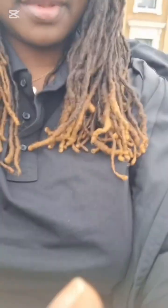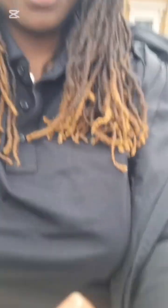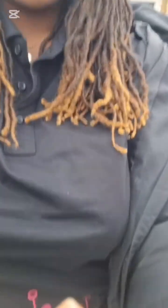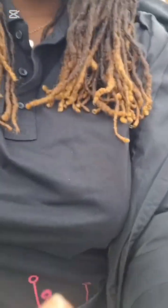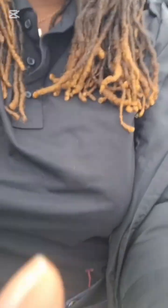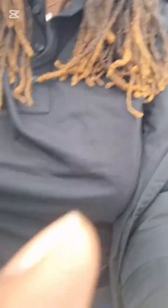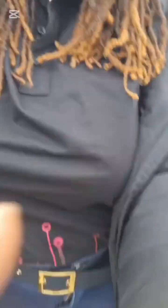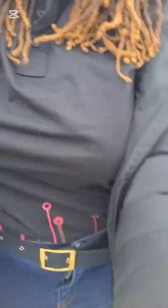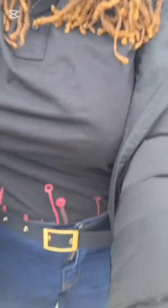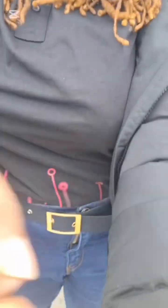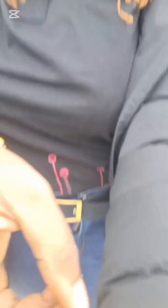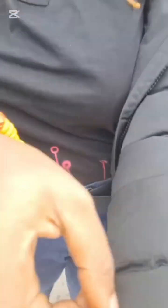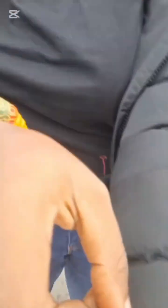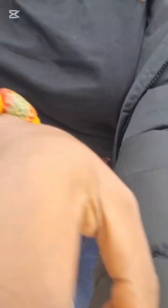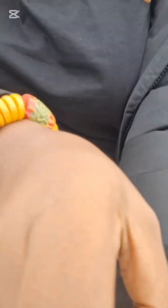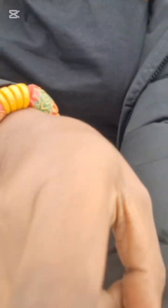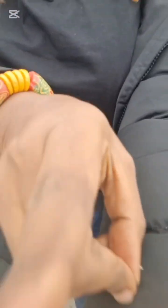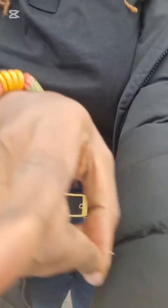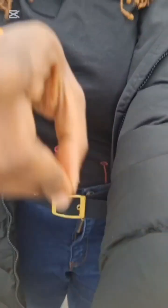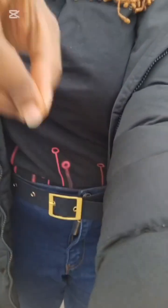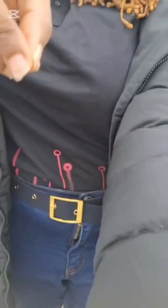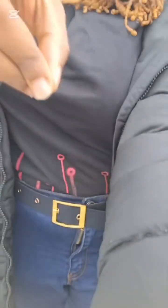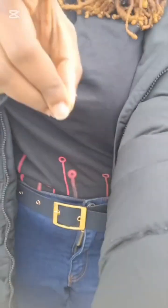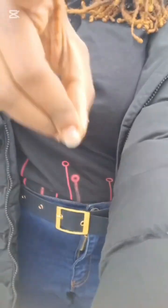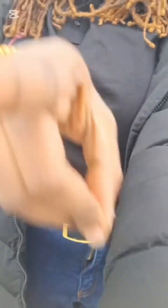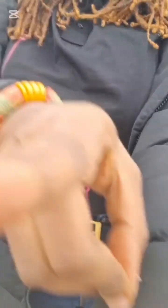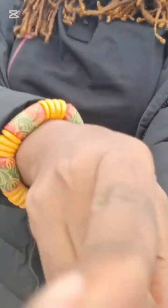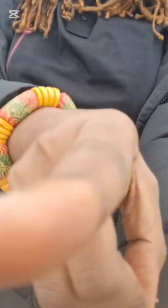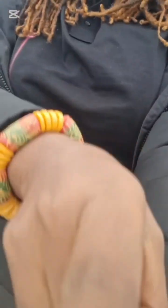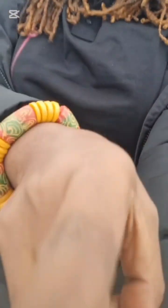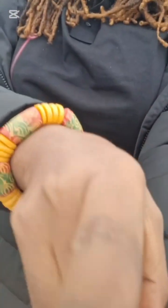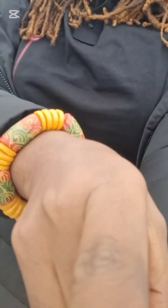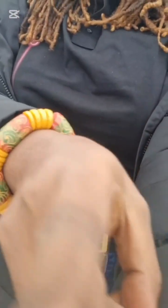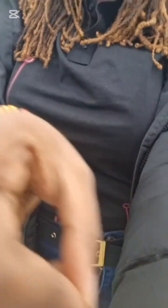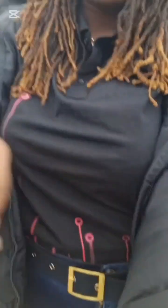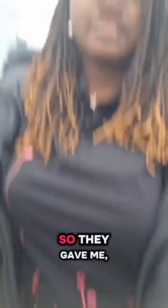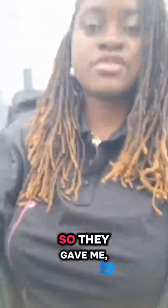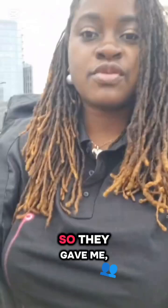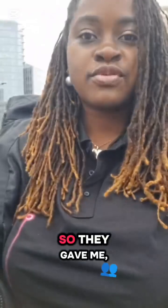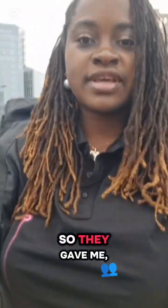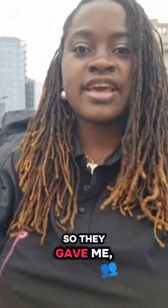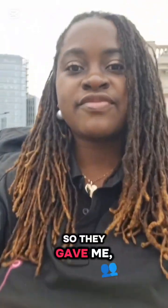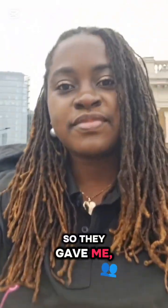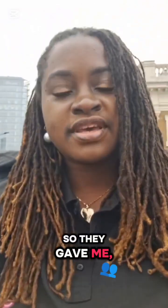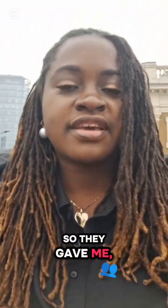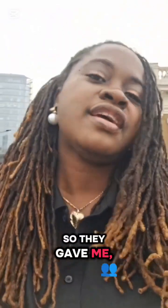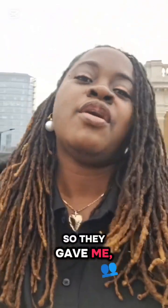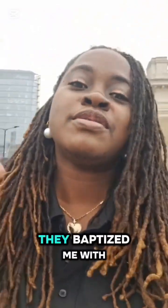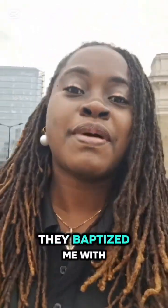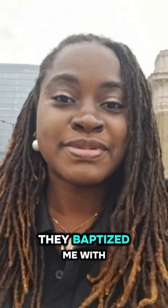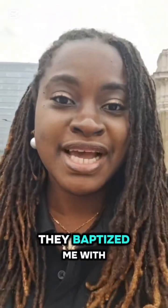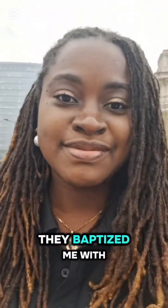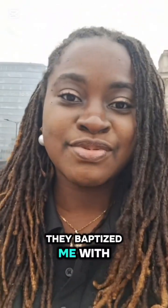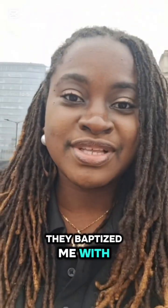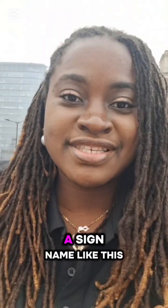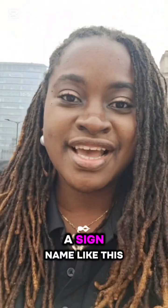This is the sign for a doctor. It's a D and it's a K. So they baptized me with a sign